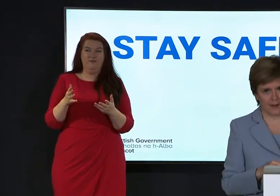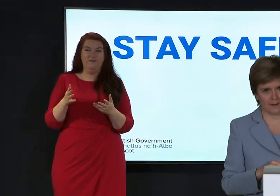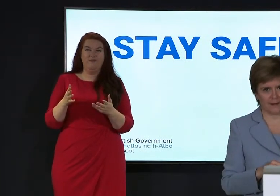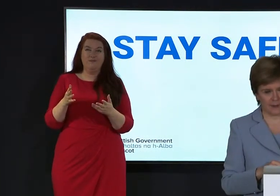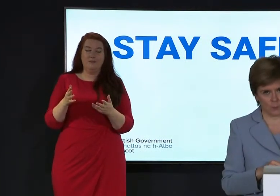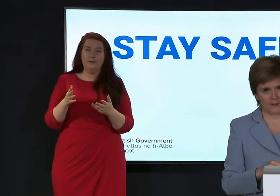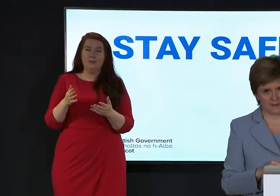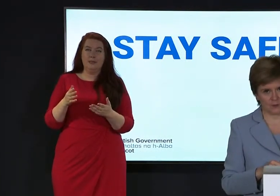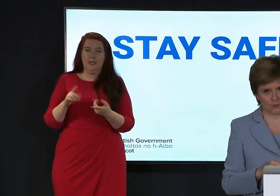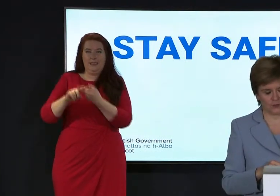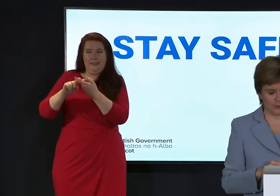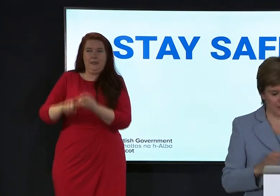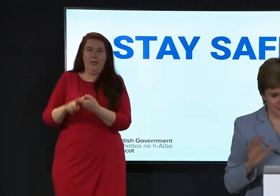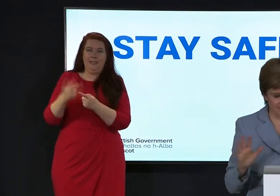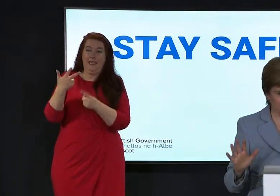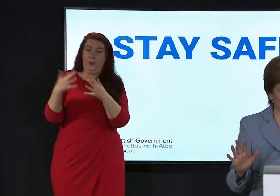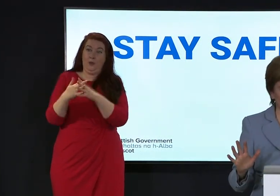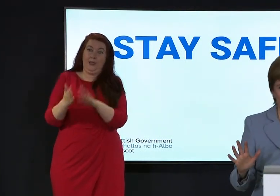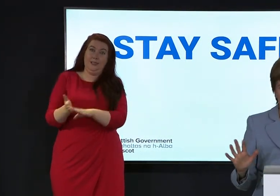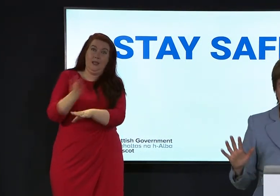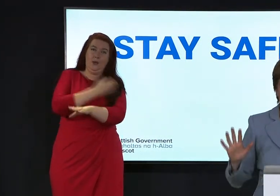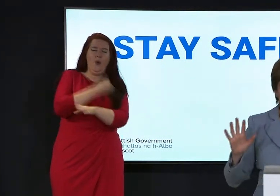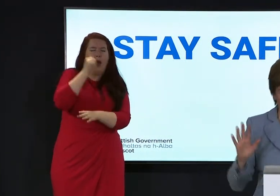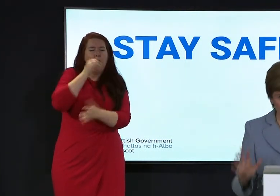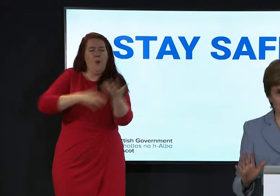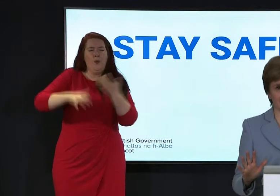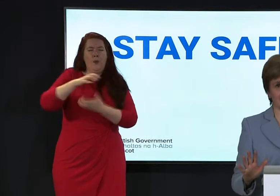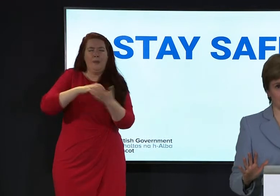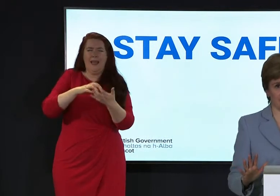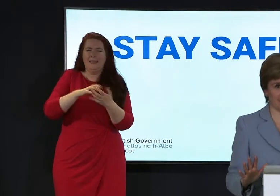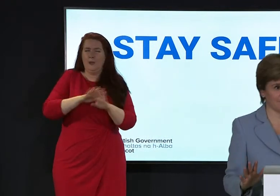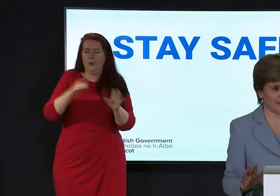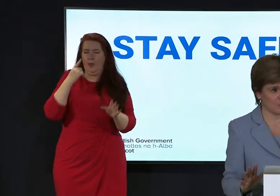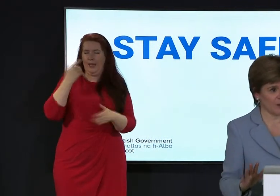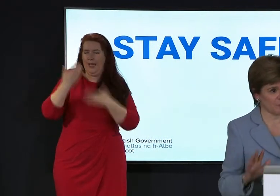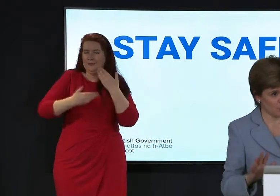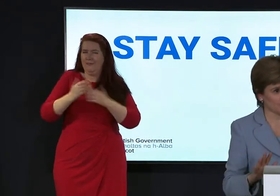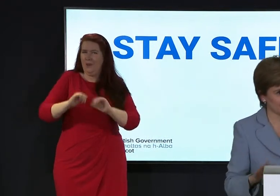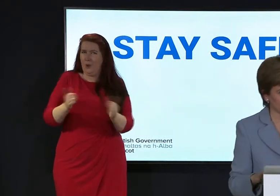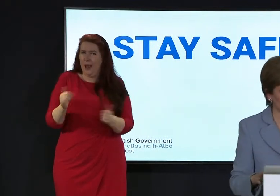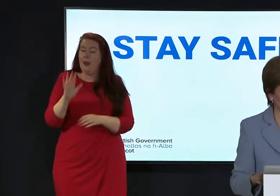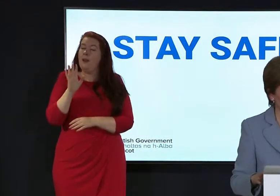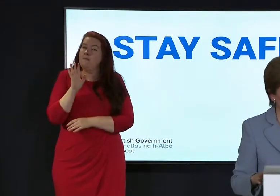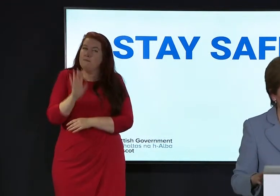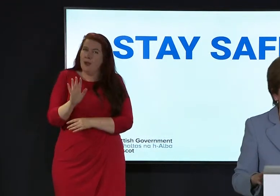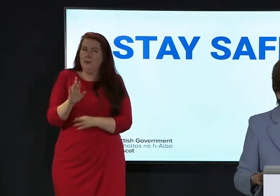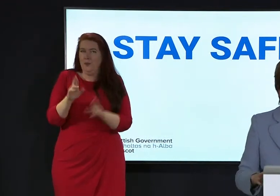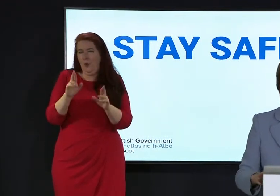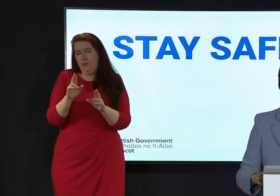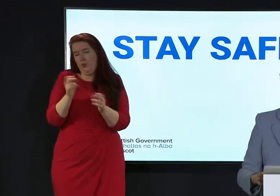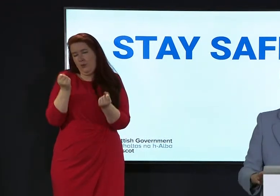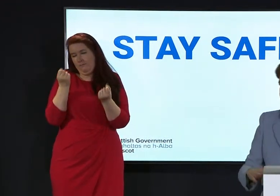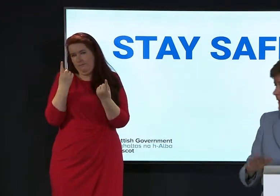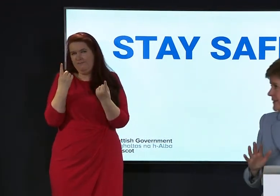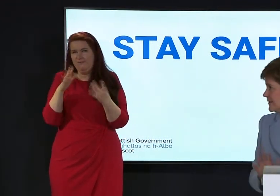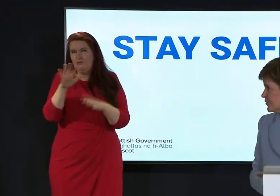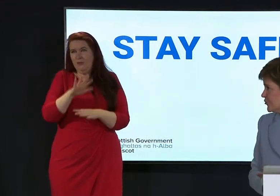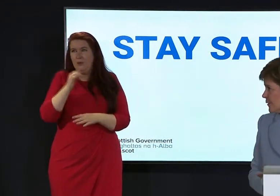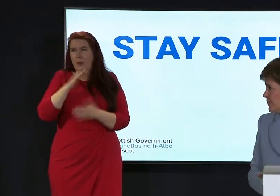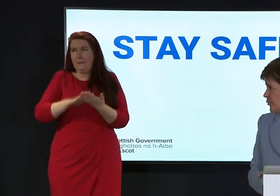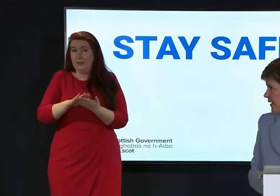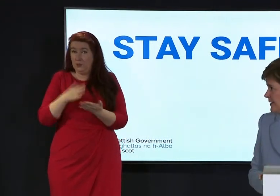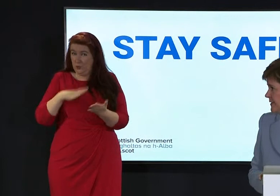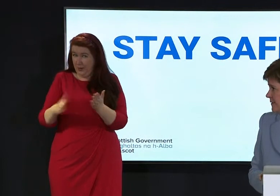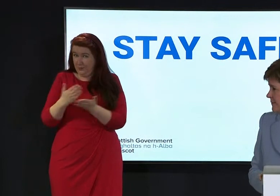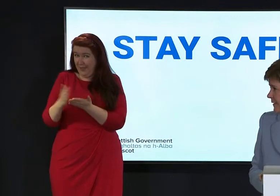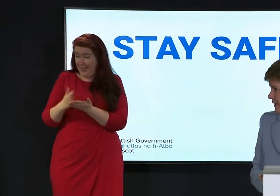supplies were 8 weeks ago. So I know that sounds complicated, and I probably didn't explain that very well, but hopefully you got the thrust of what I meant. Do